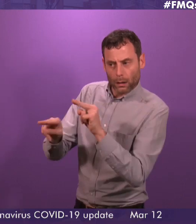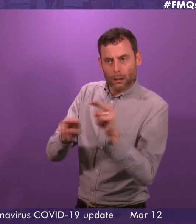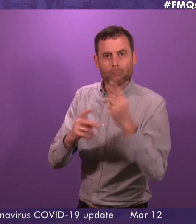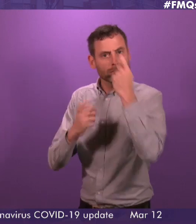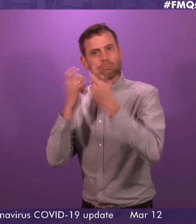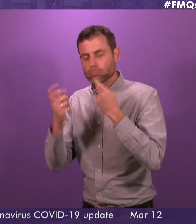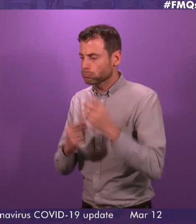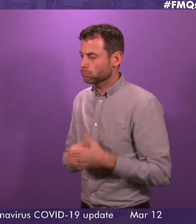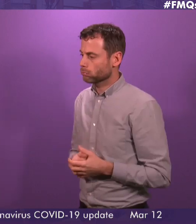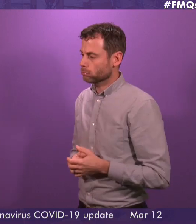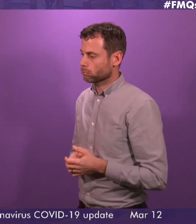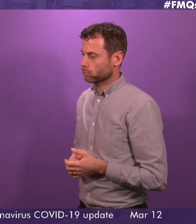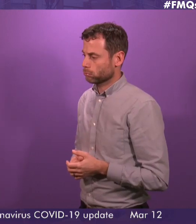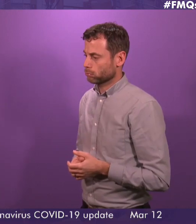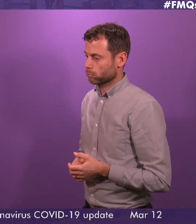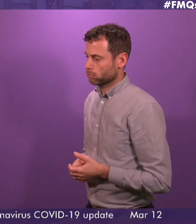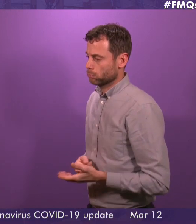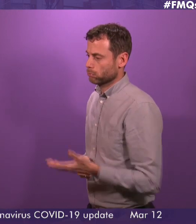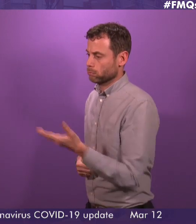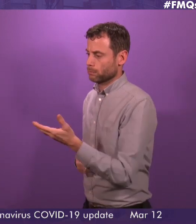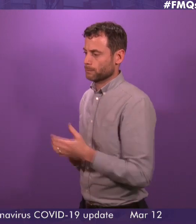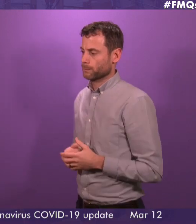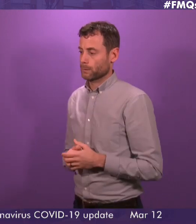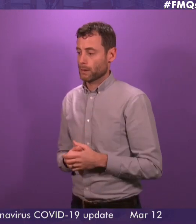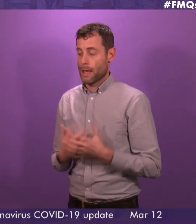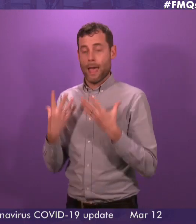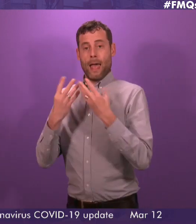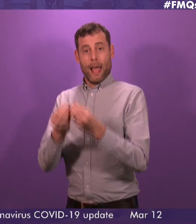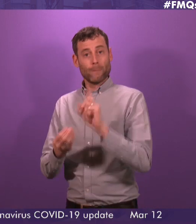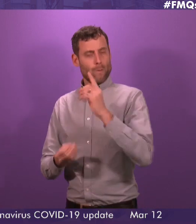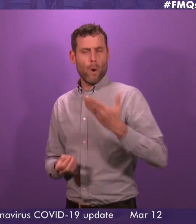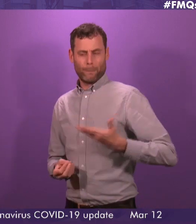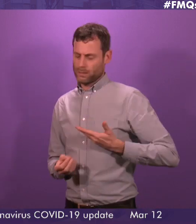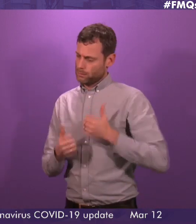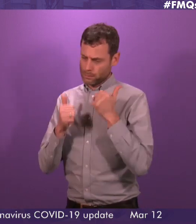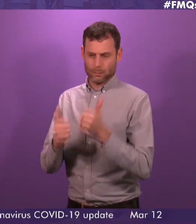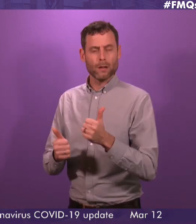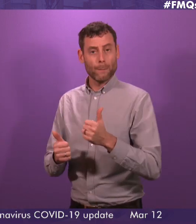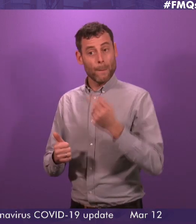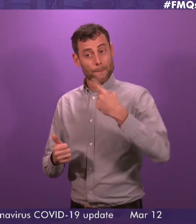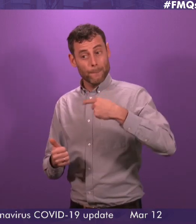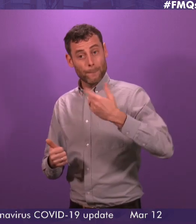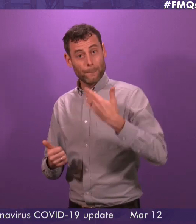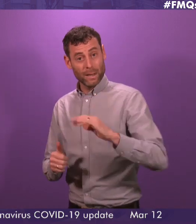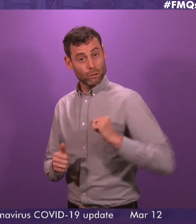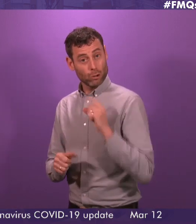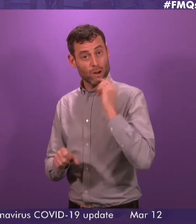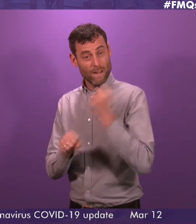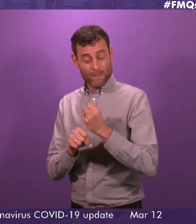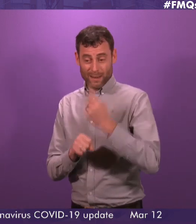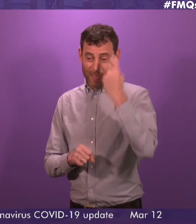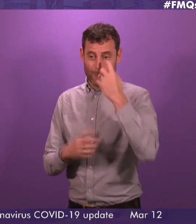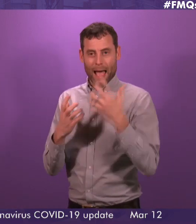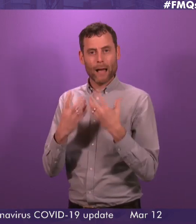Officer. While assistance for business is very welcome, has the Scottish Government considered how to support the third sector during